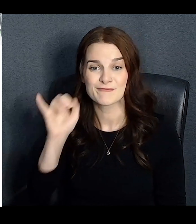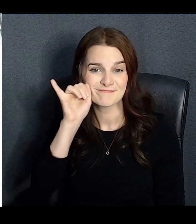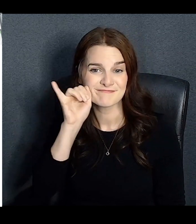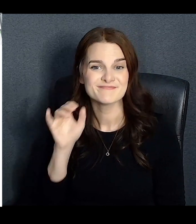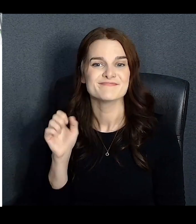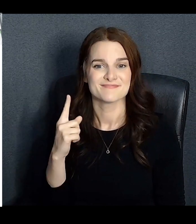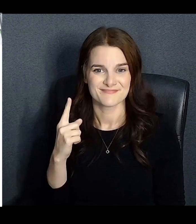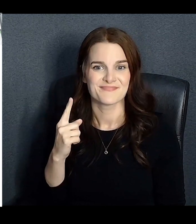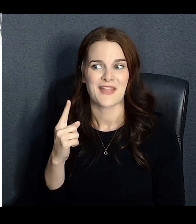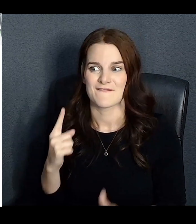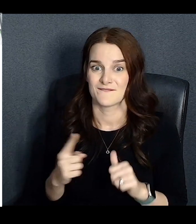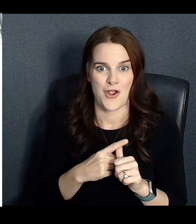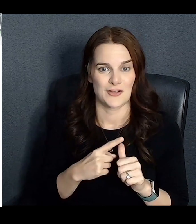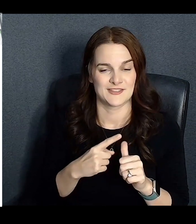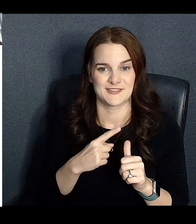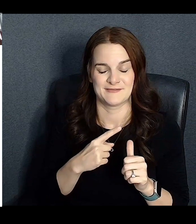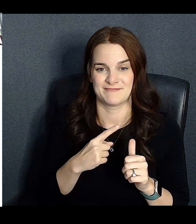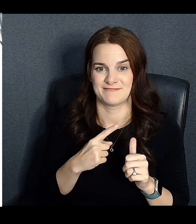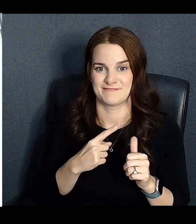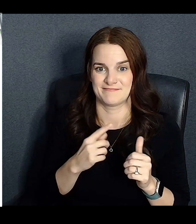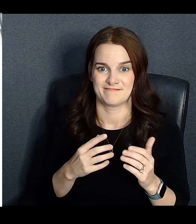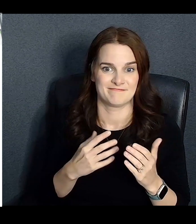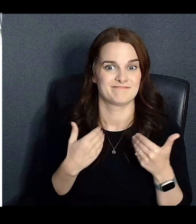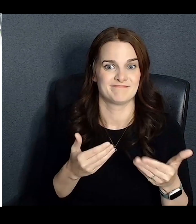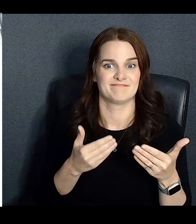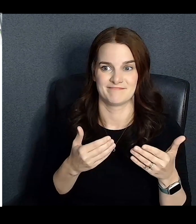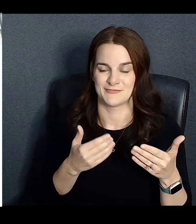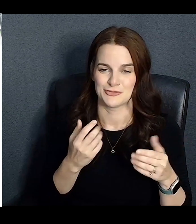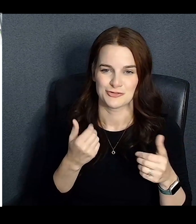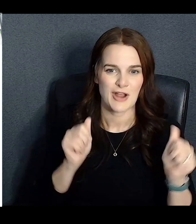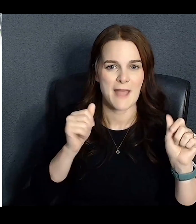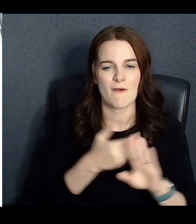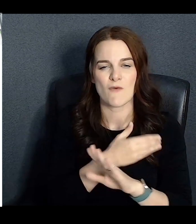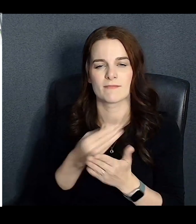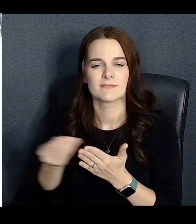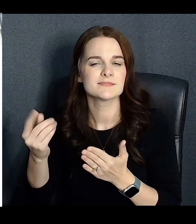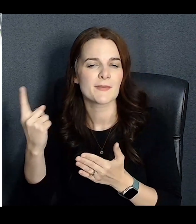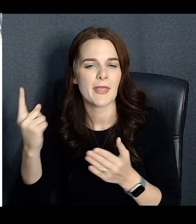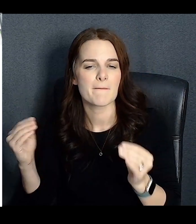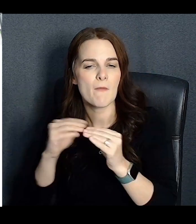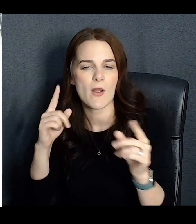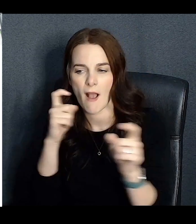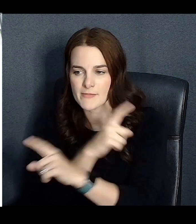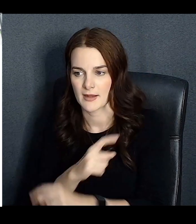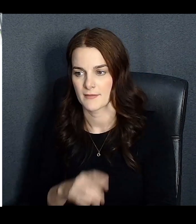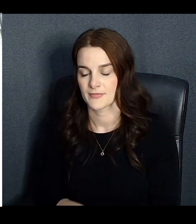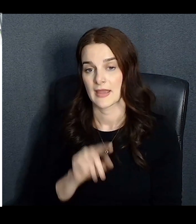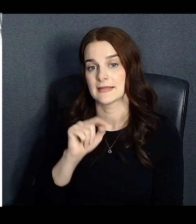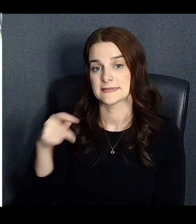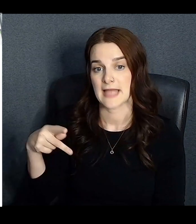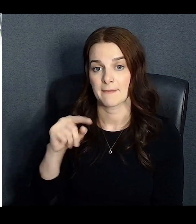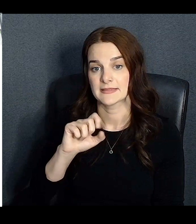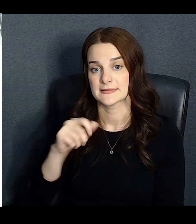using that as kind of your first line of defense before you maybe purchase something more complicated. Tap Tap See is another similar app